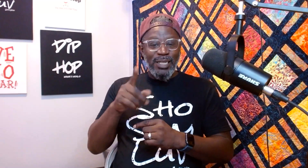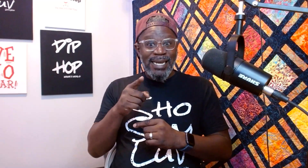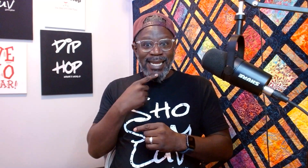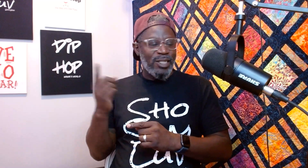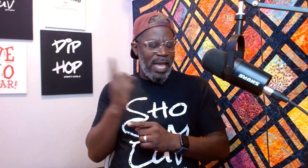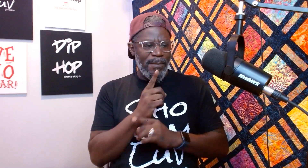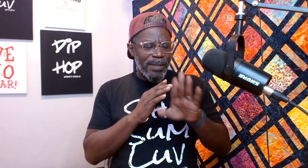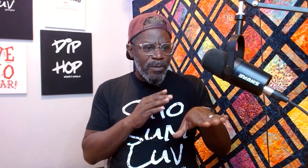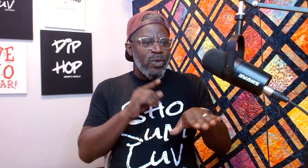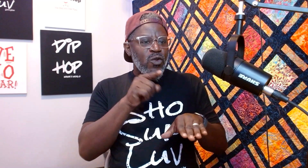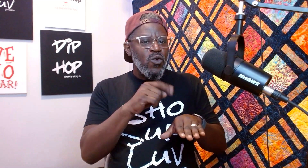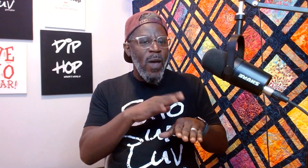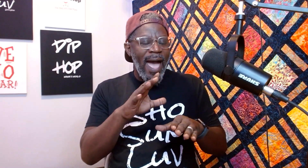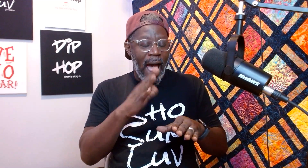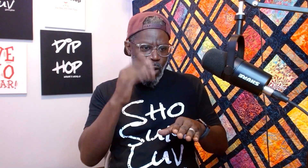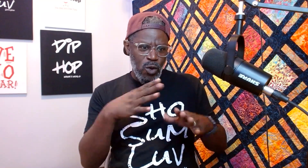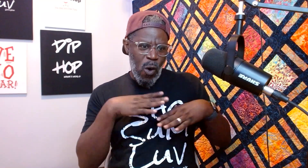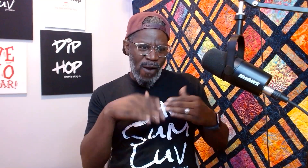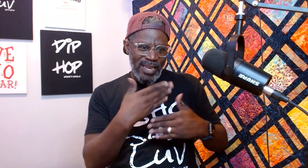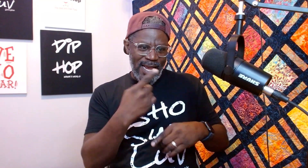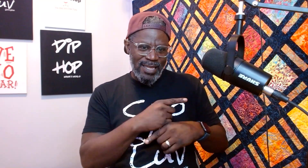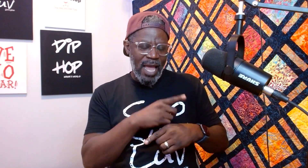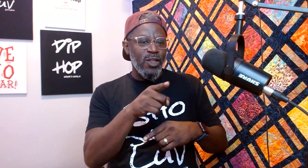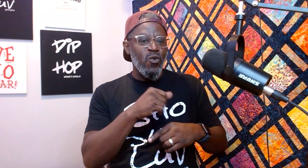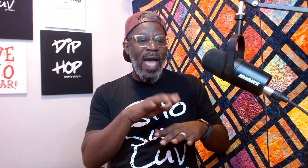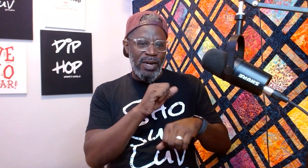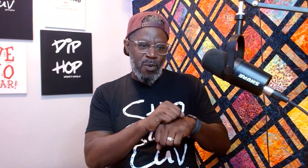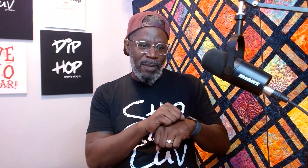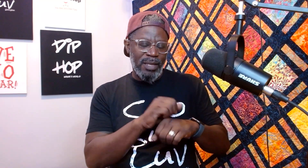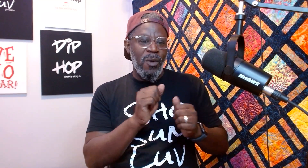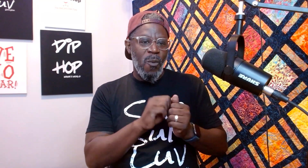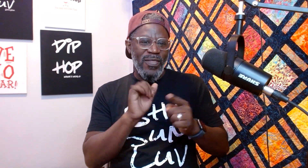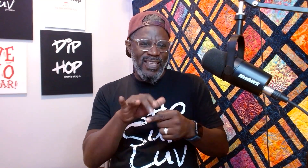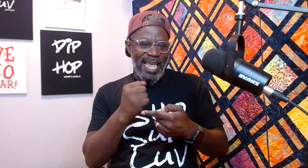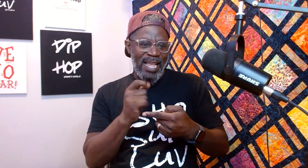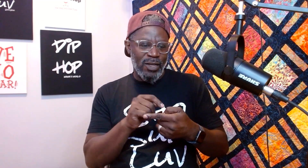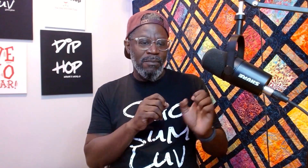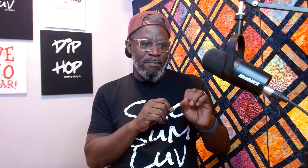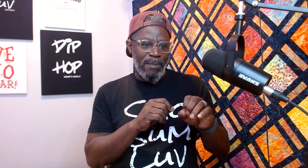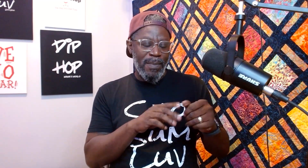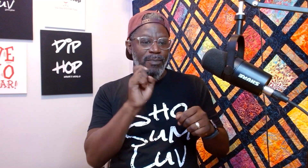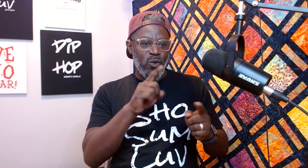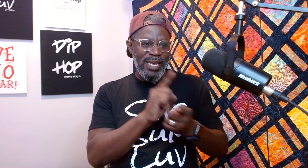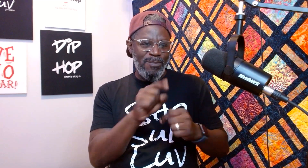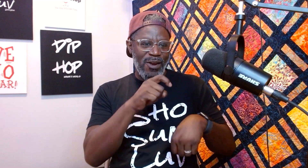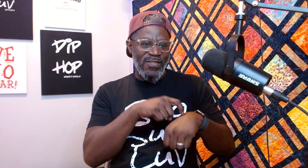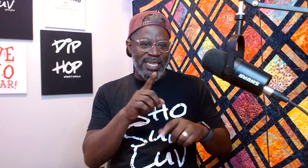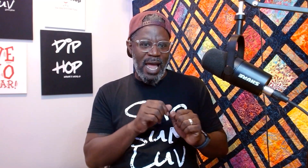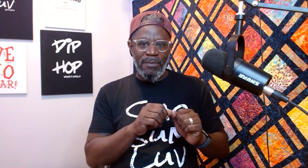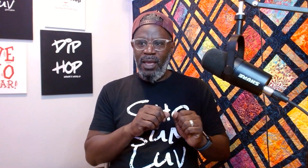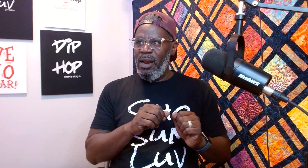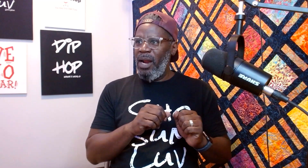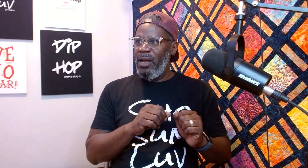And she said, she came and said, I know you're off the next day. You have an appointment with this agent. You need to meet